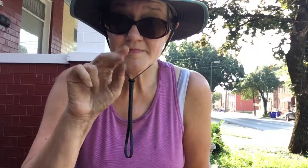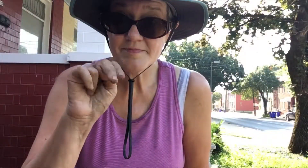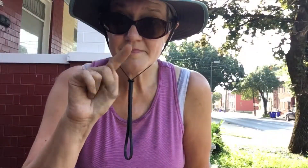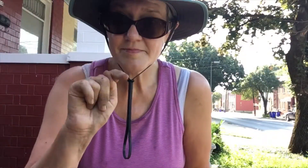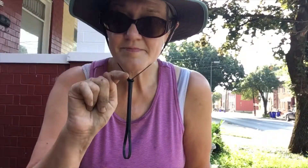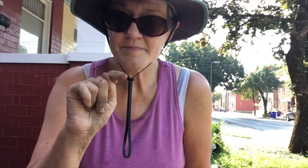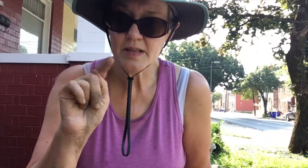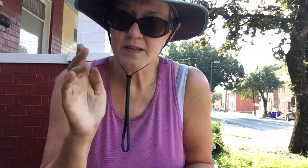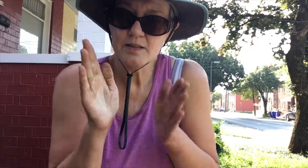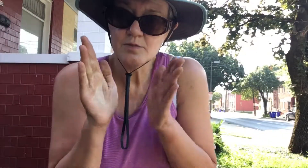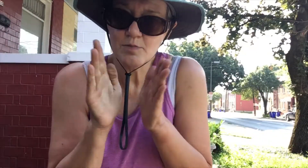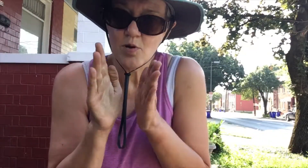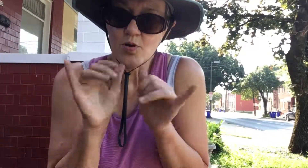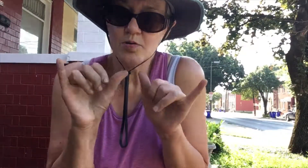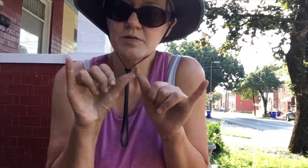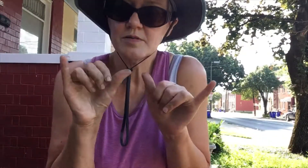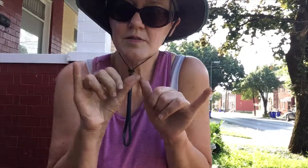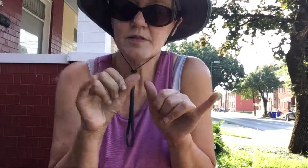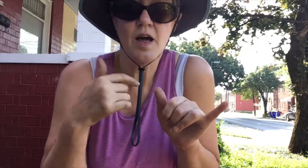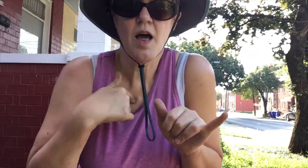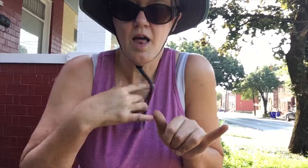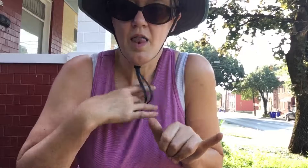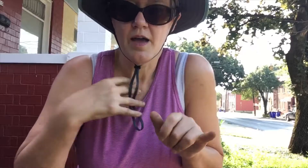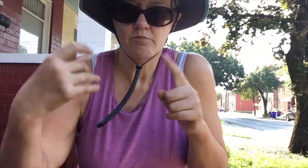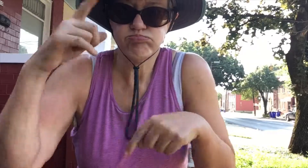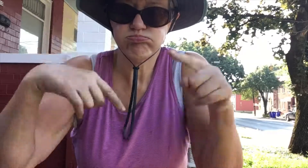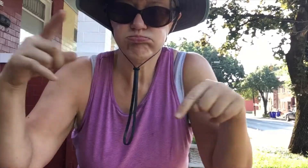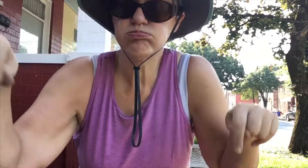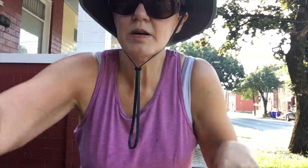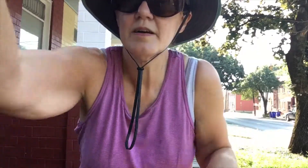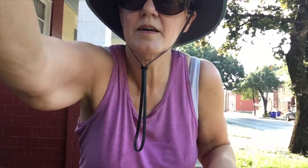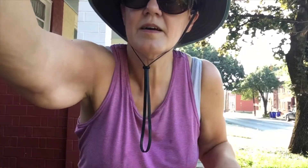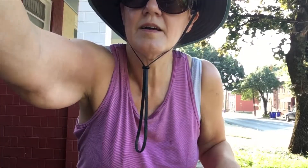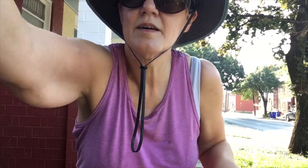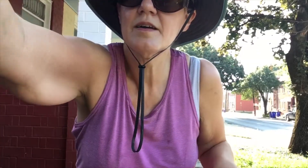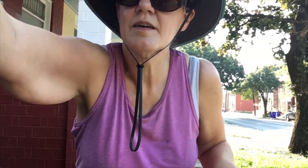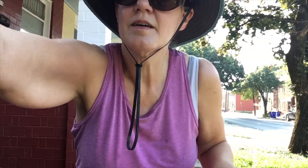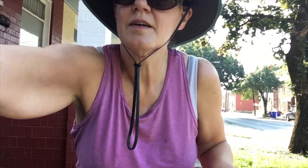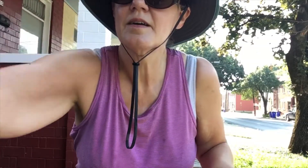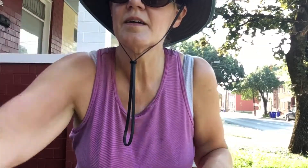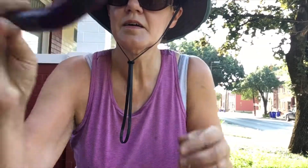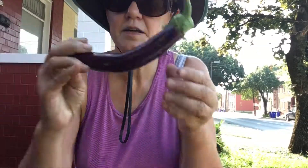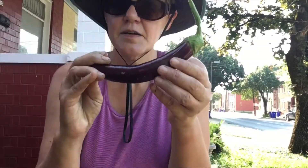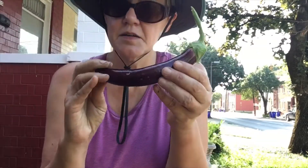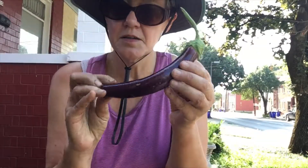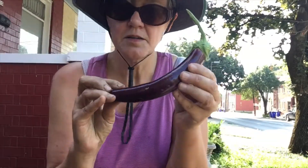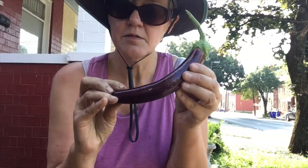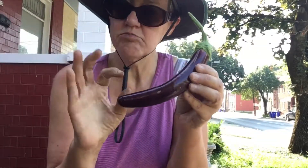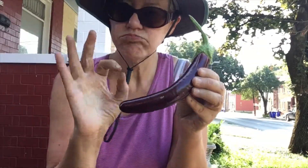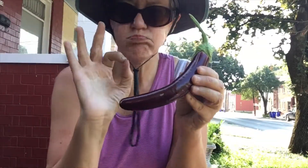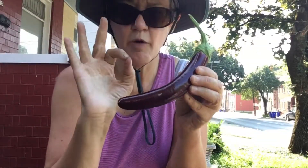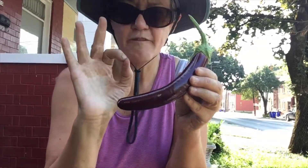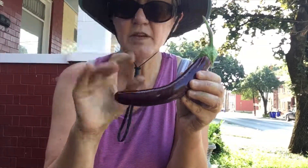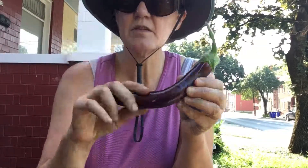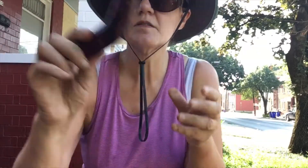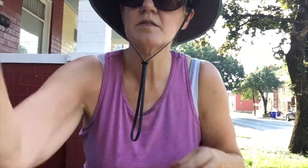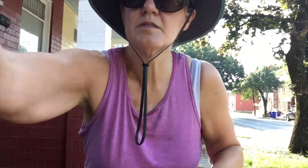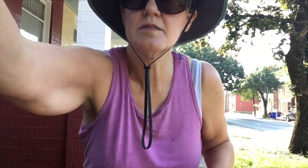Now, eggplant, I like to harvest it small. I like it a variety of sizes. This is a small variety. This size